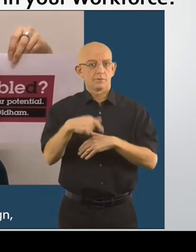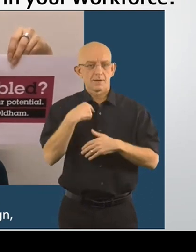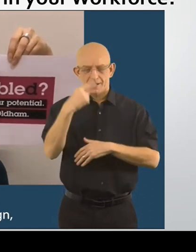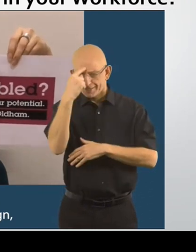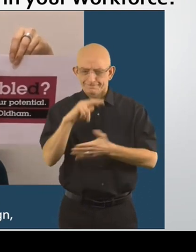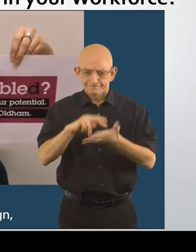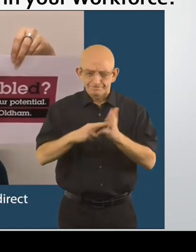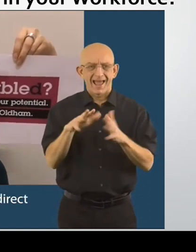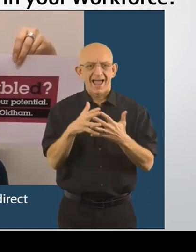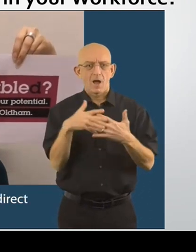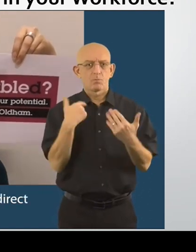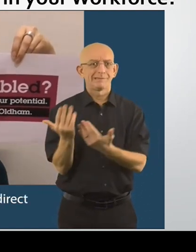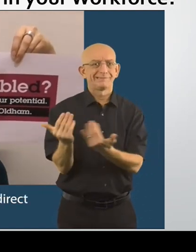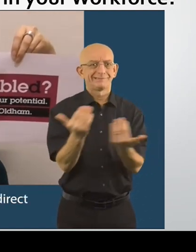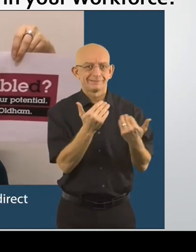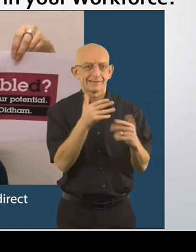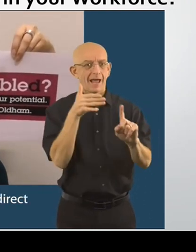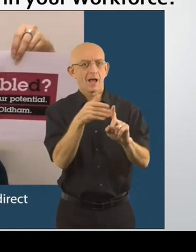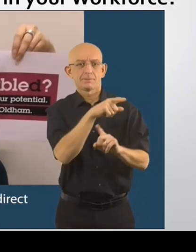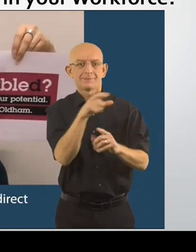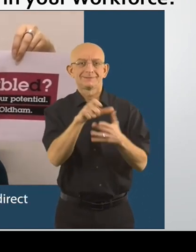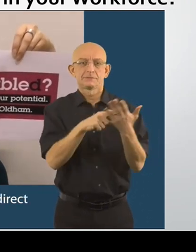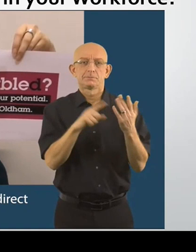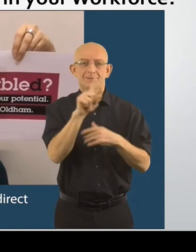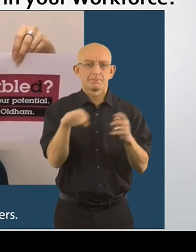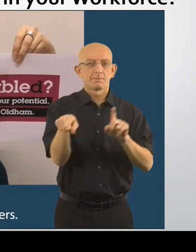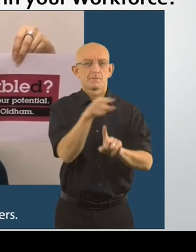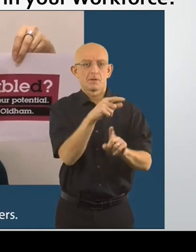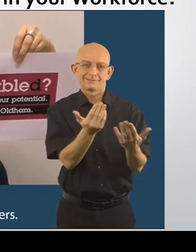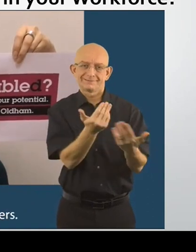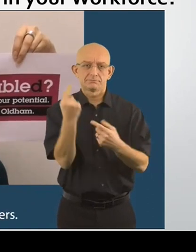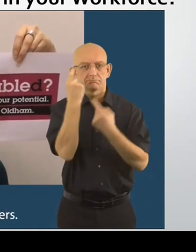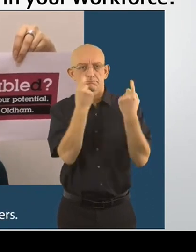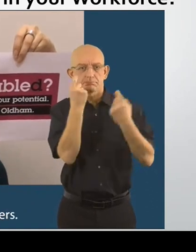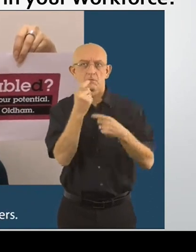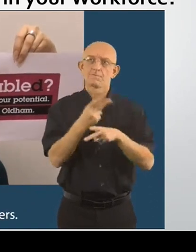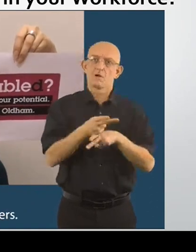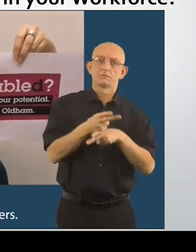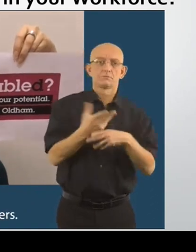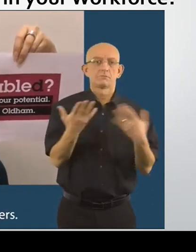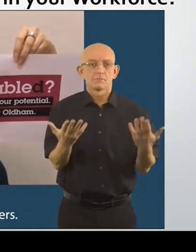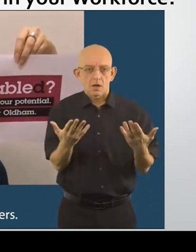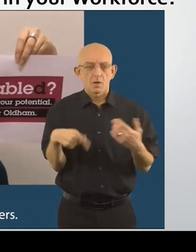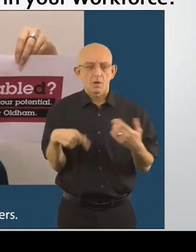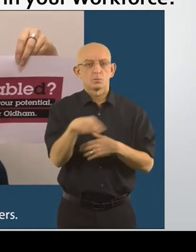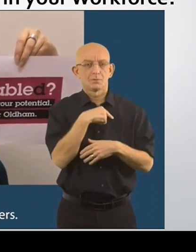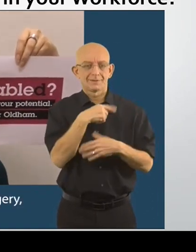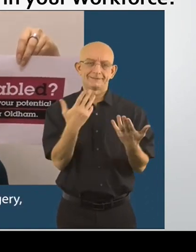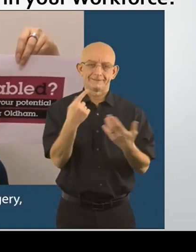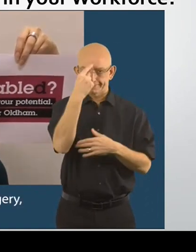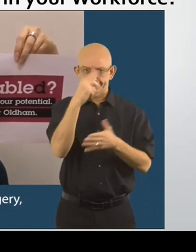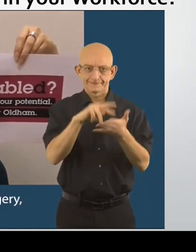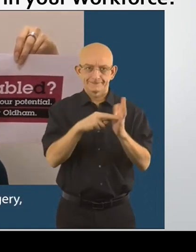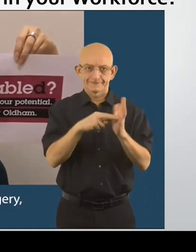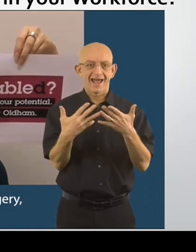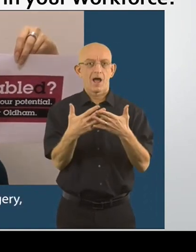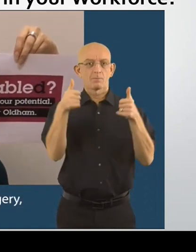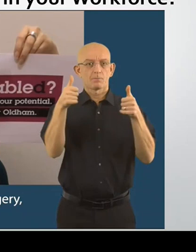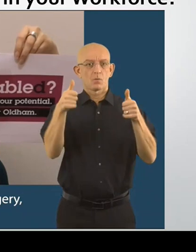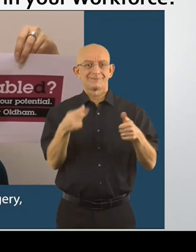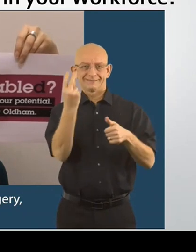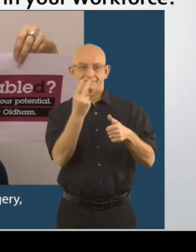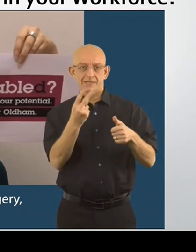launched a marketing campaign aimed at targeting disabled people direct and getting them to think about becoming foster carers. To do